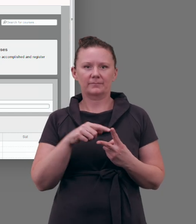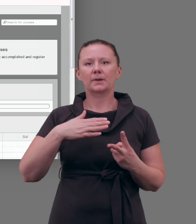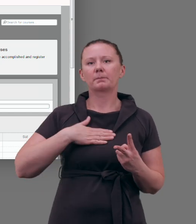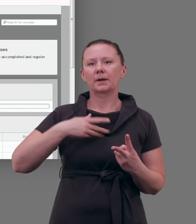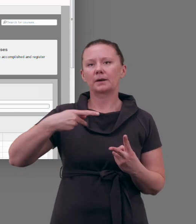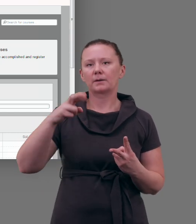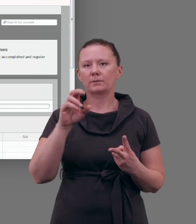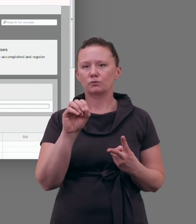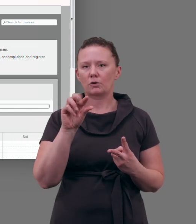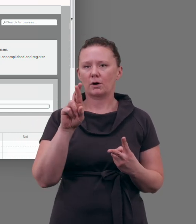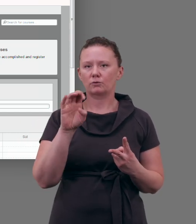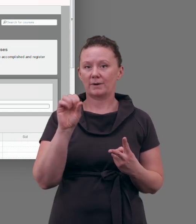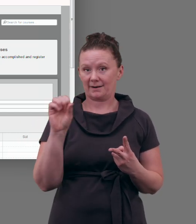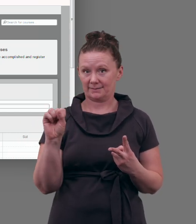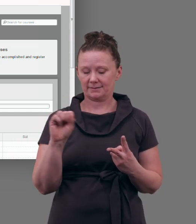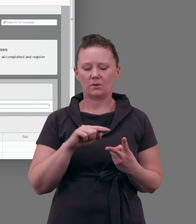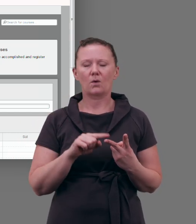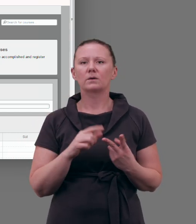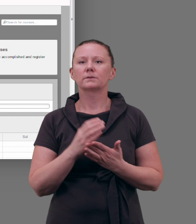or by using the course catalog.